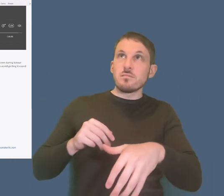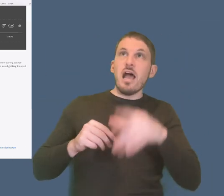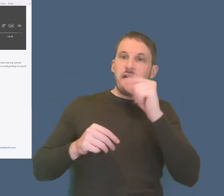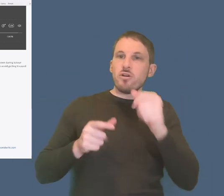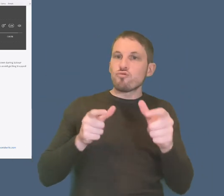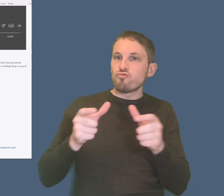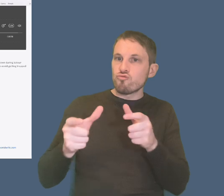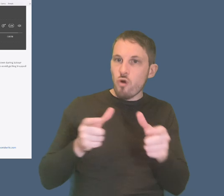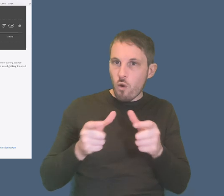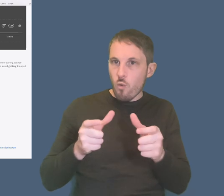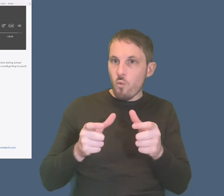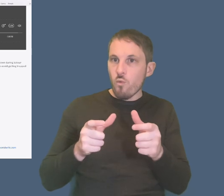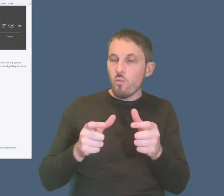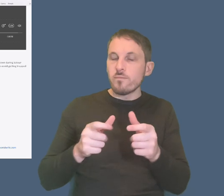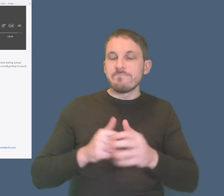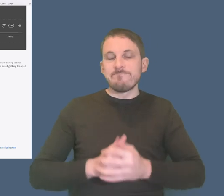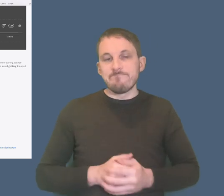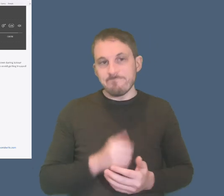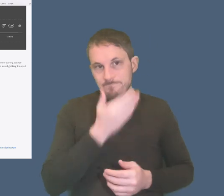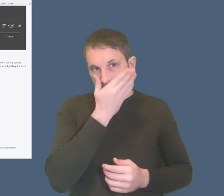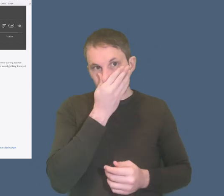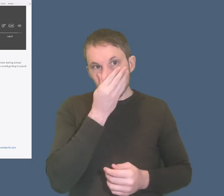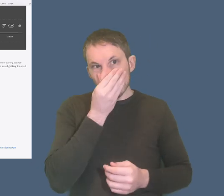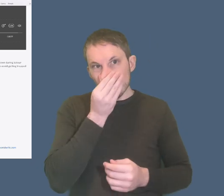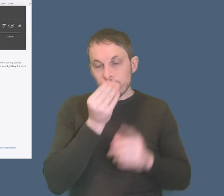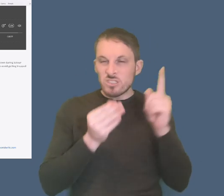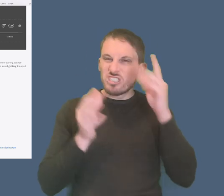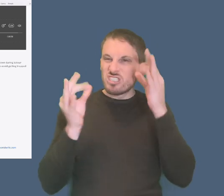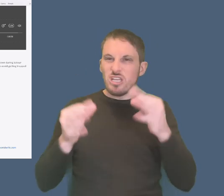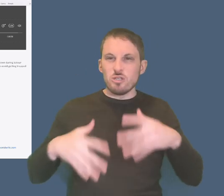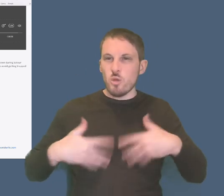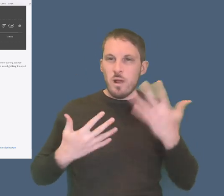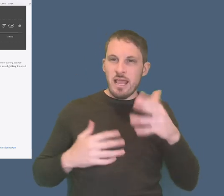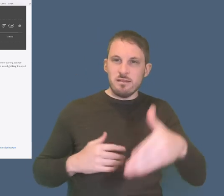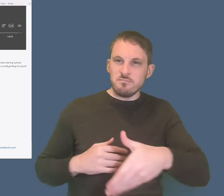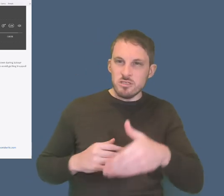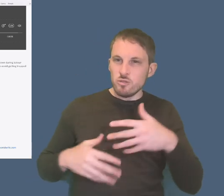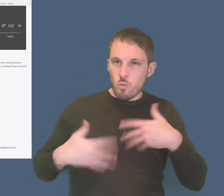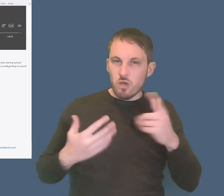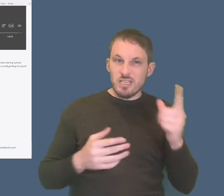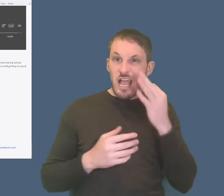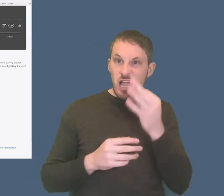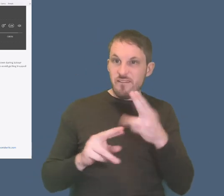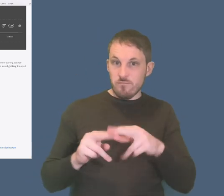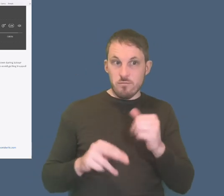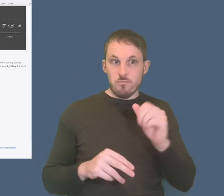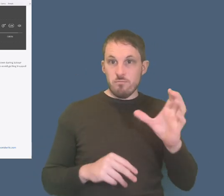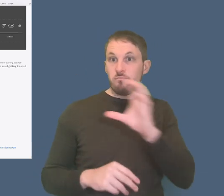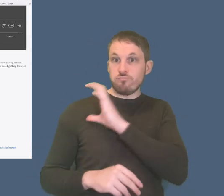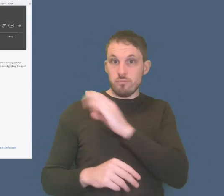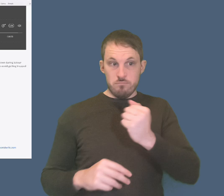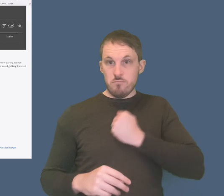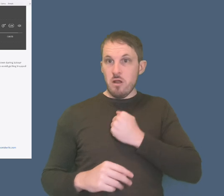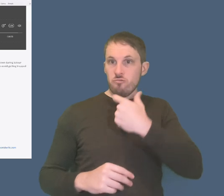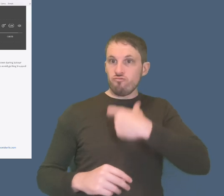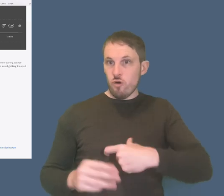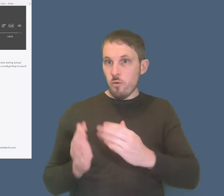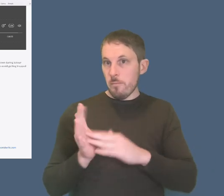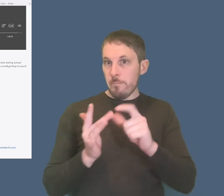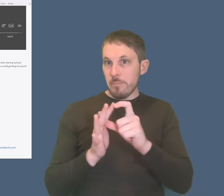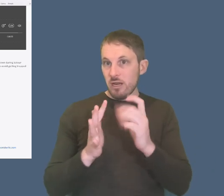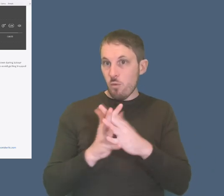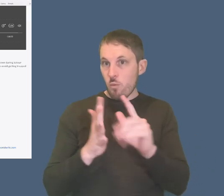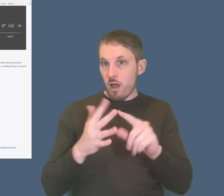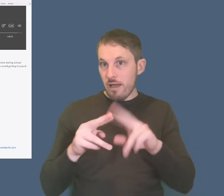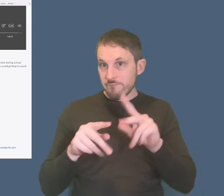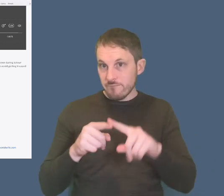could do with that. She decided not to. She asked if that would be part of my role. And so